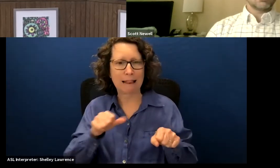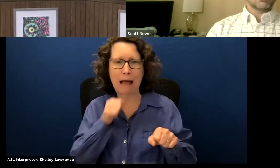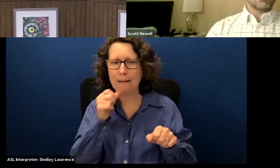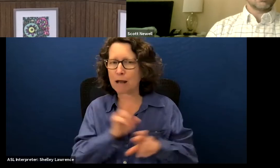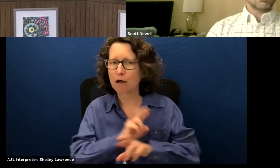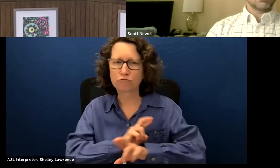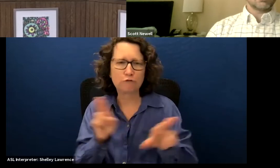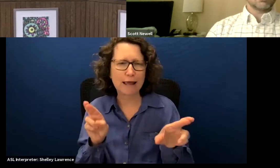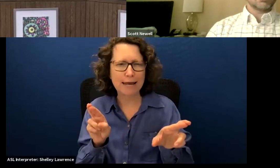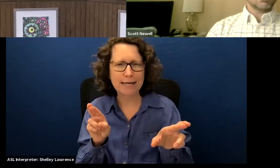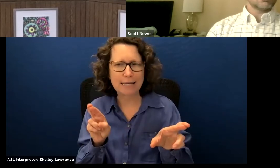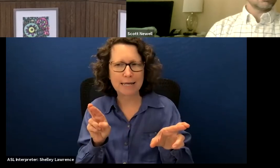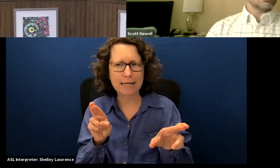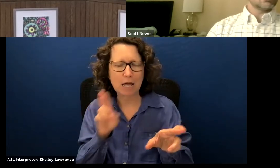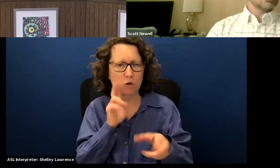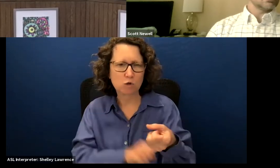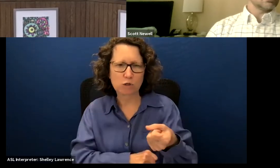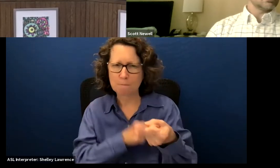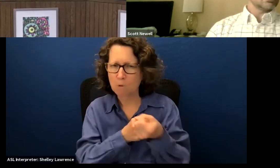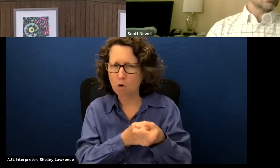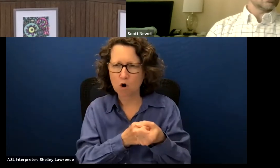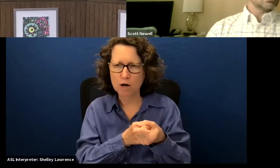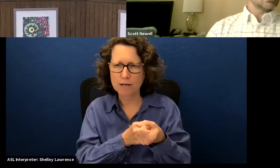to support